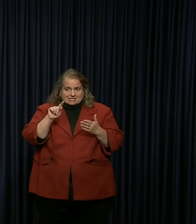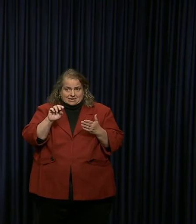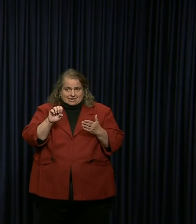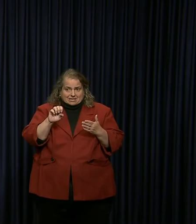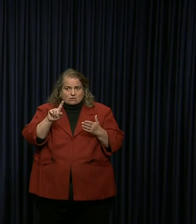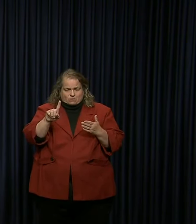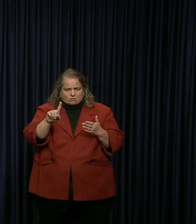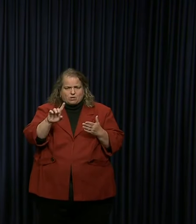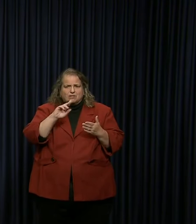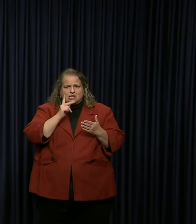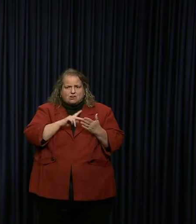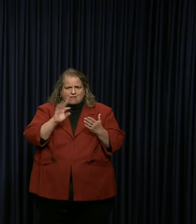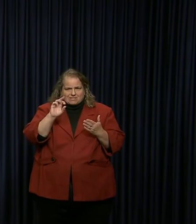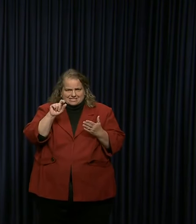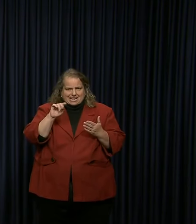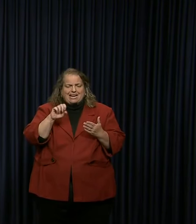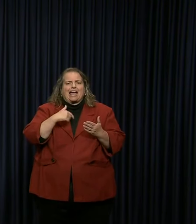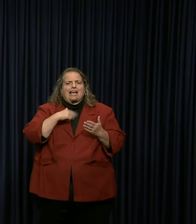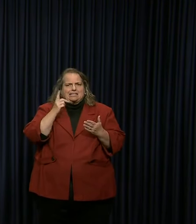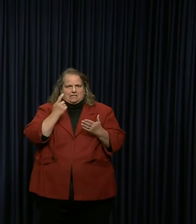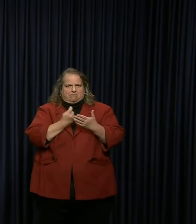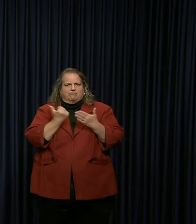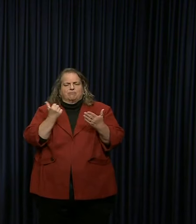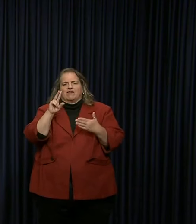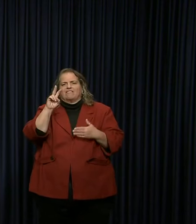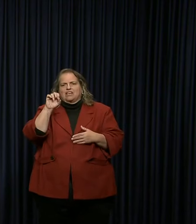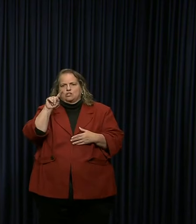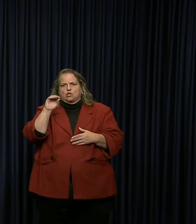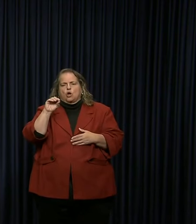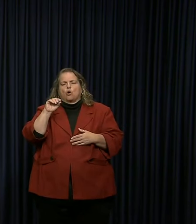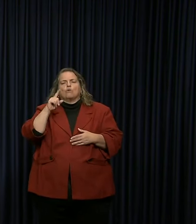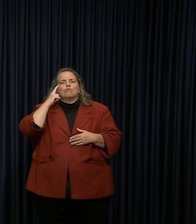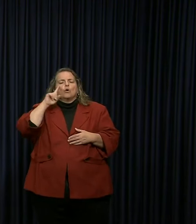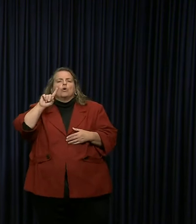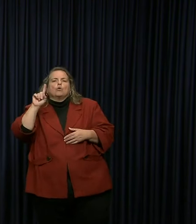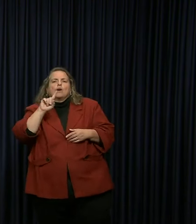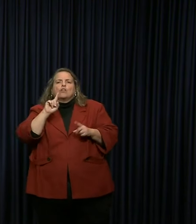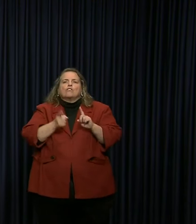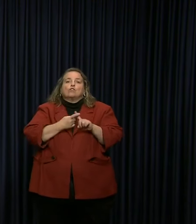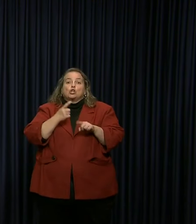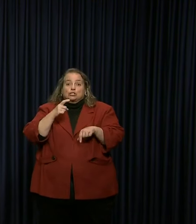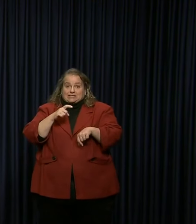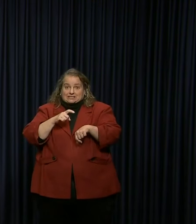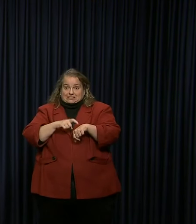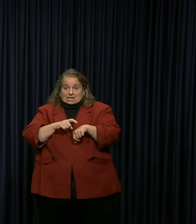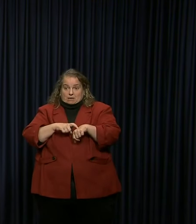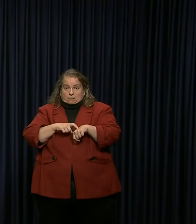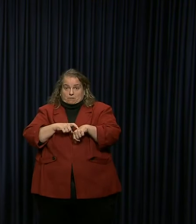follow-up on I did a line item veto where because for the first time